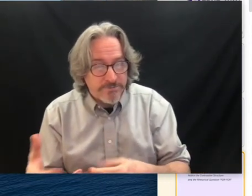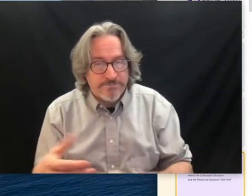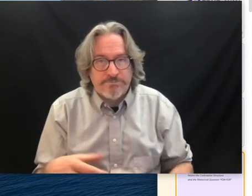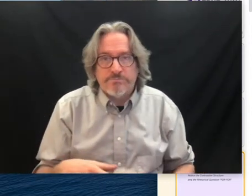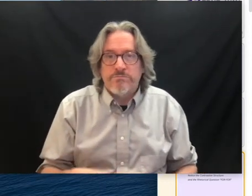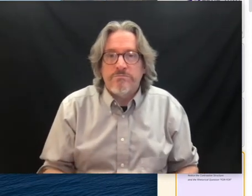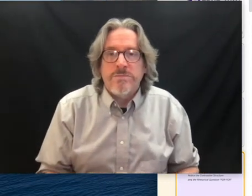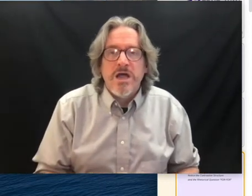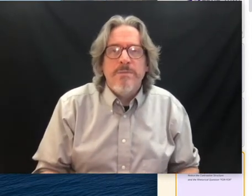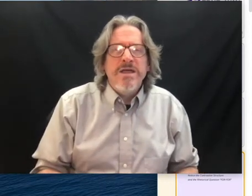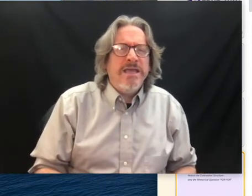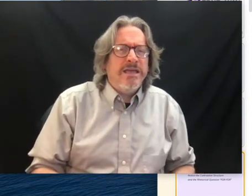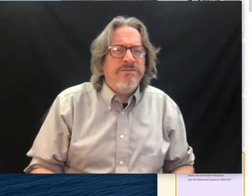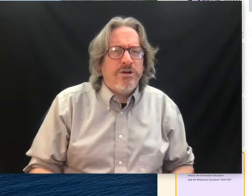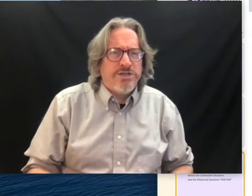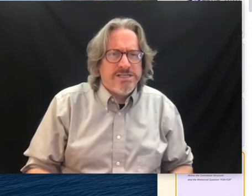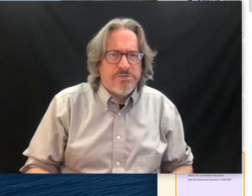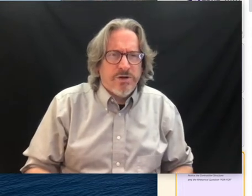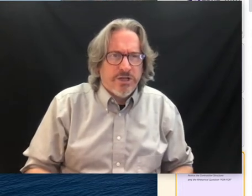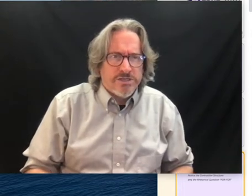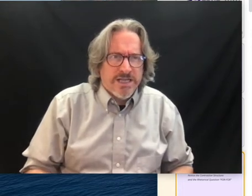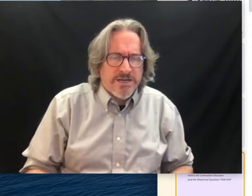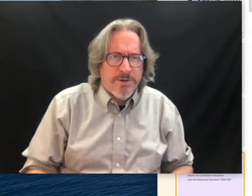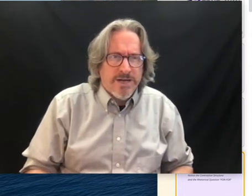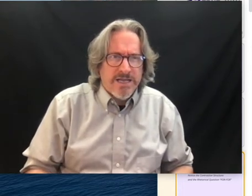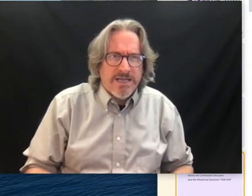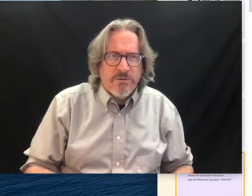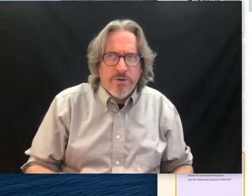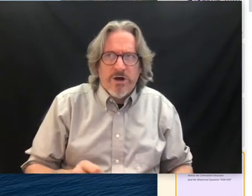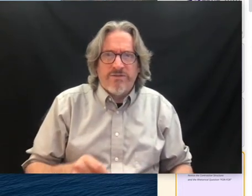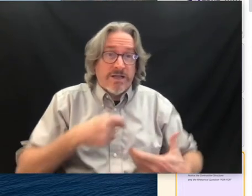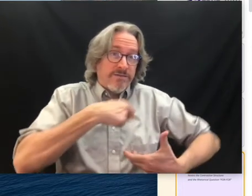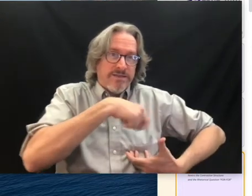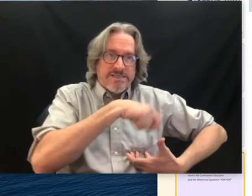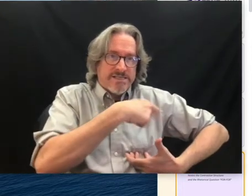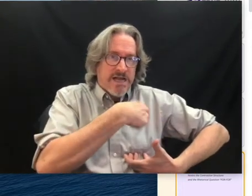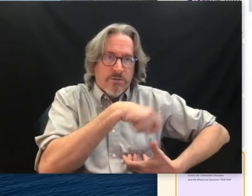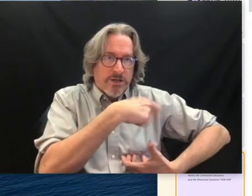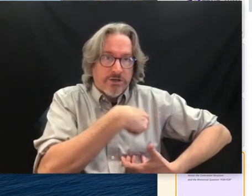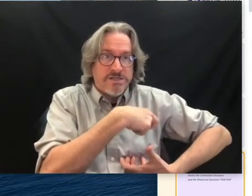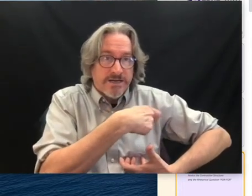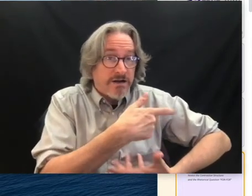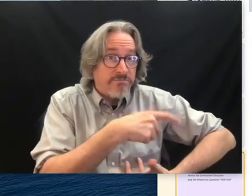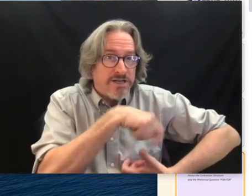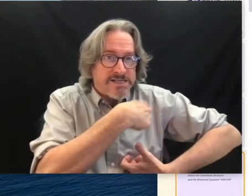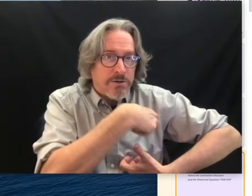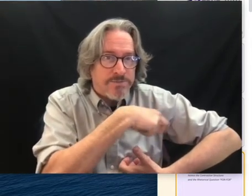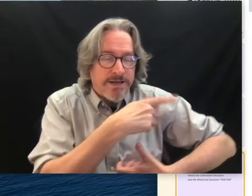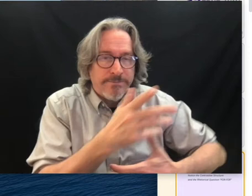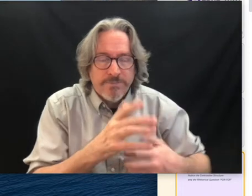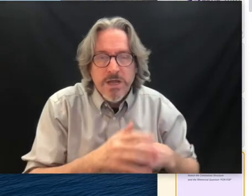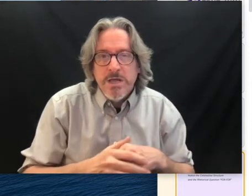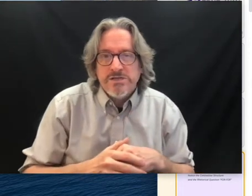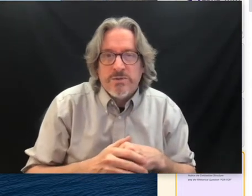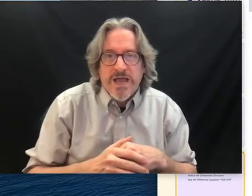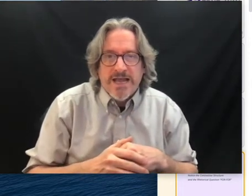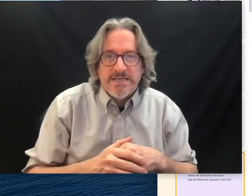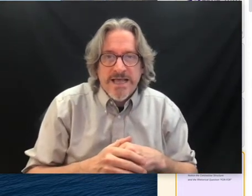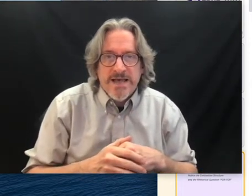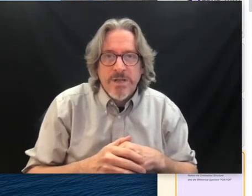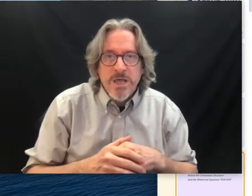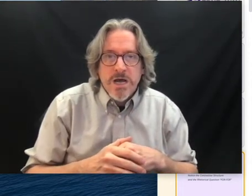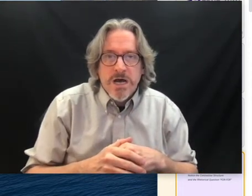made. In the video, she says what it looks like, but we often, like, this is not what it looks like, right? It's how it's made. So I want